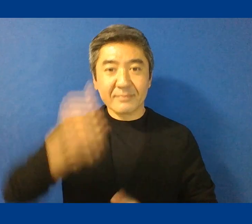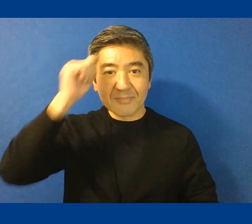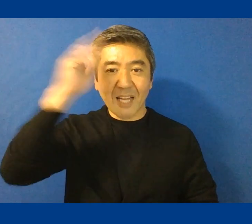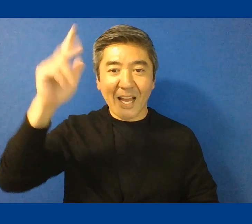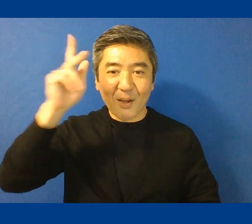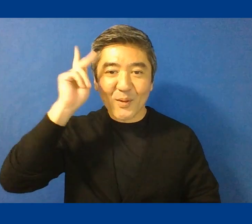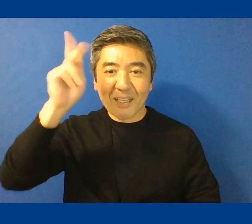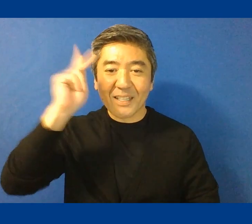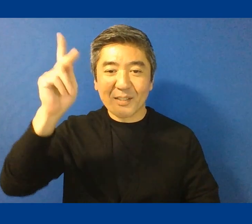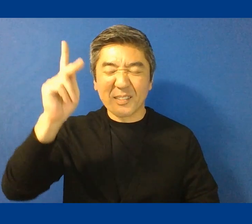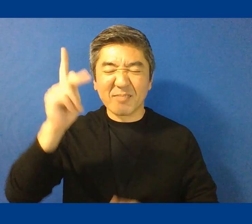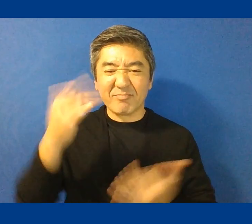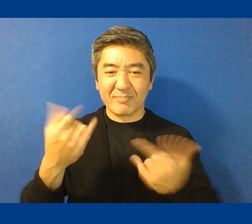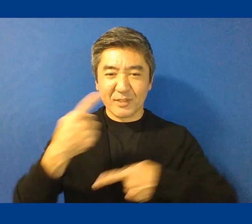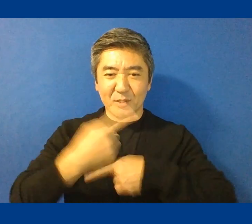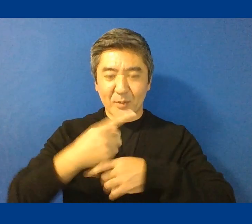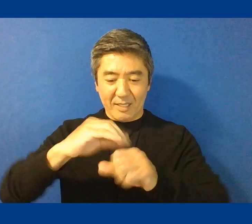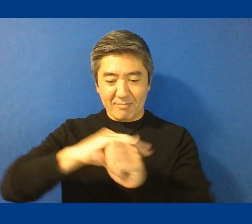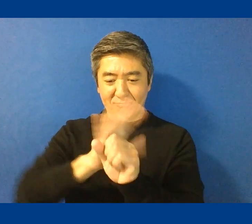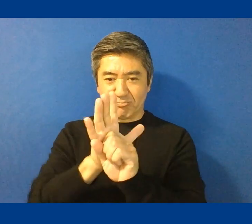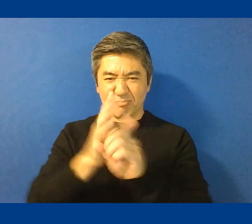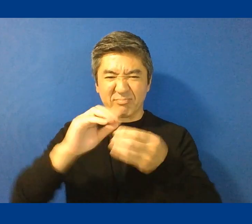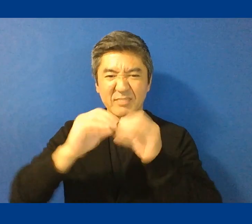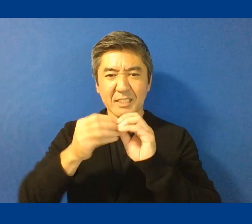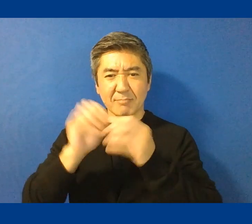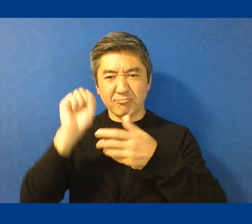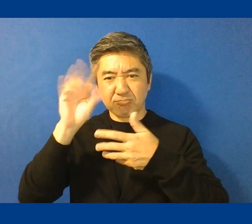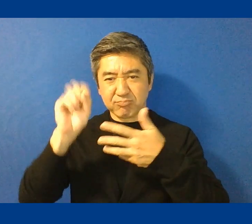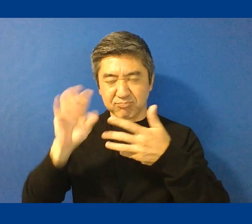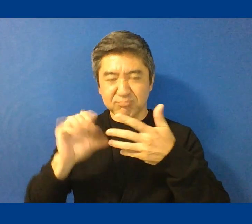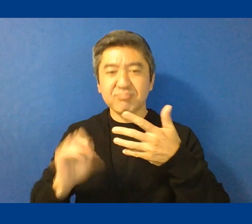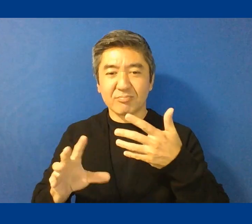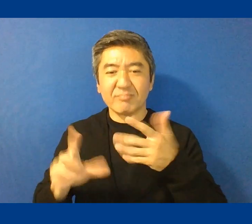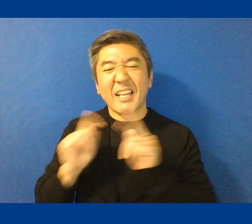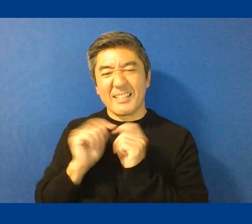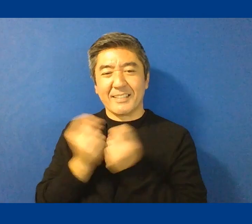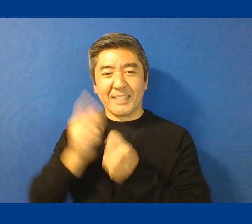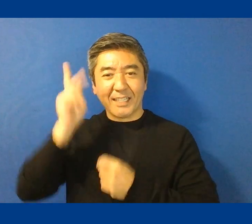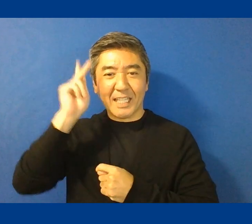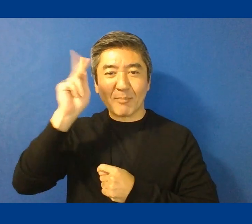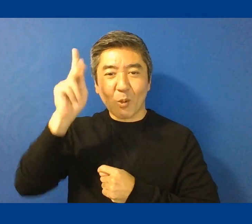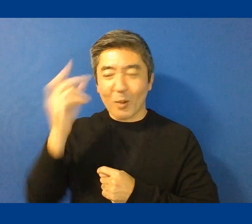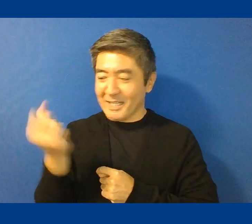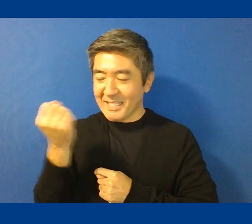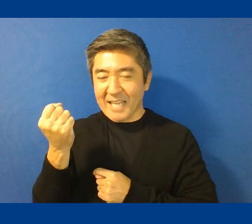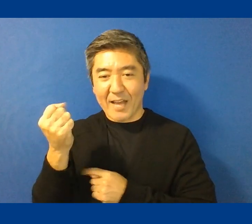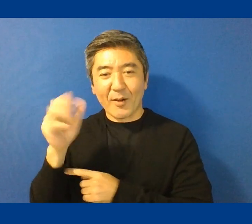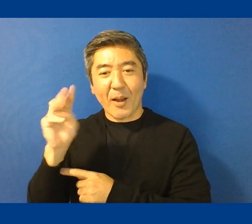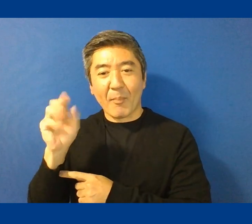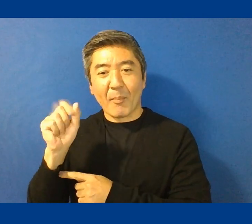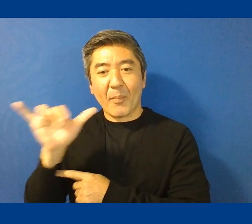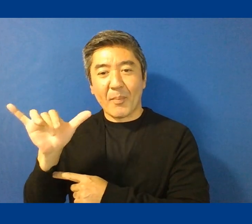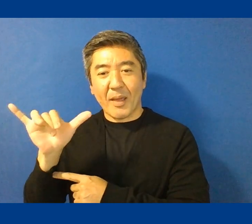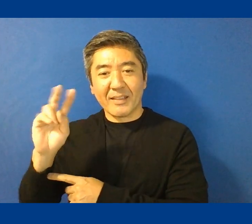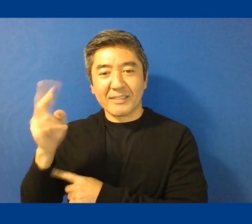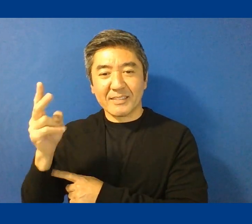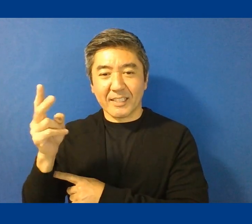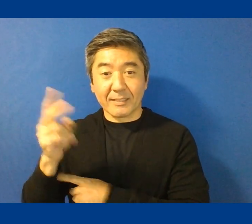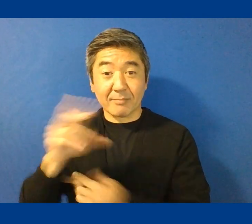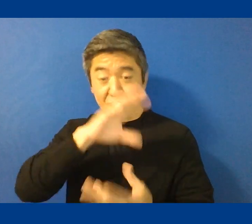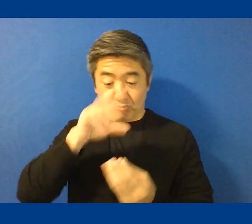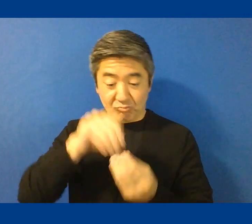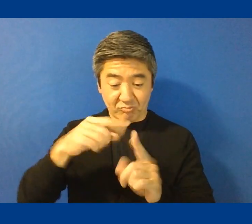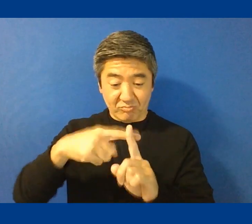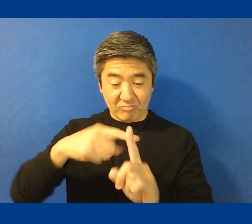Aloha Kauai. Here's our daily COVID-19 briefing from Team Kauai for Saturday, May 2nd. Our cumulative number of confirmed